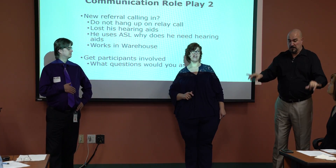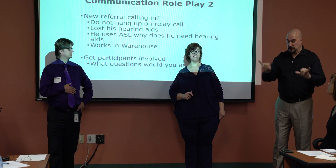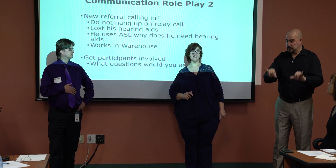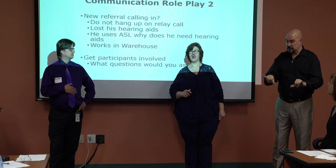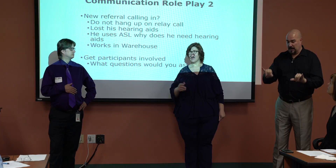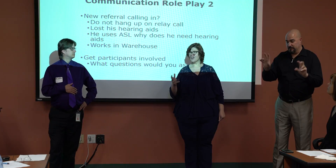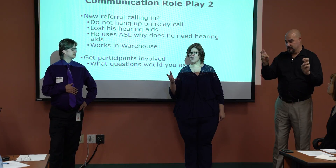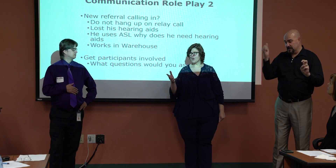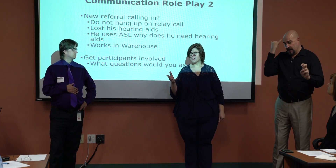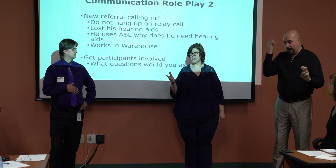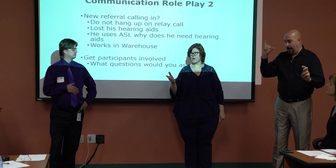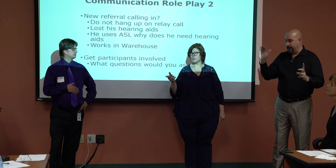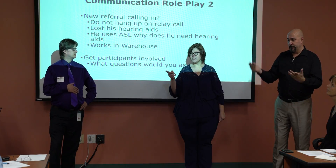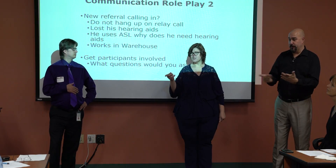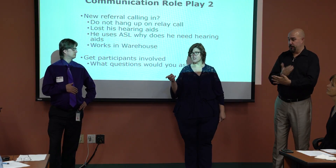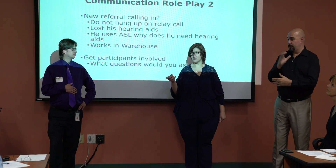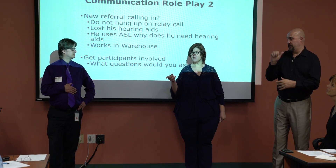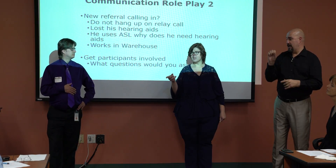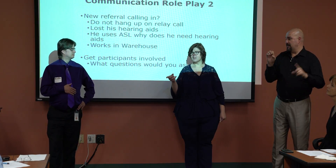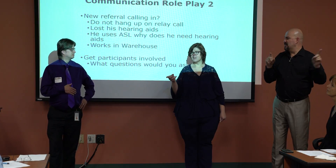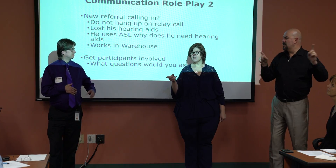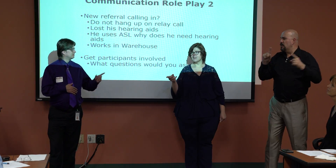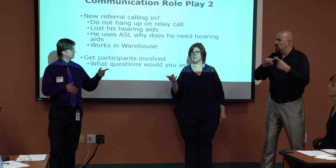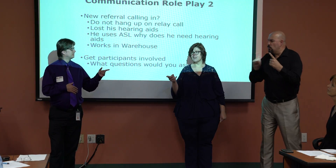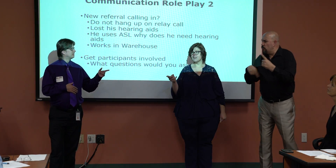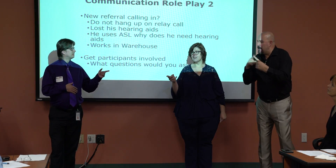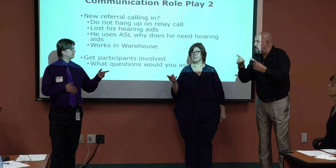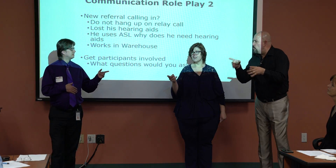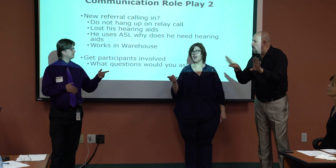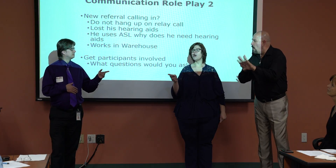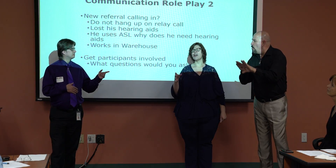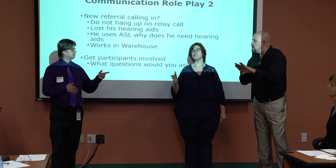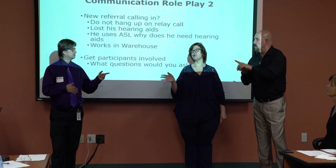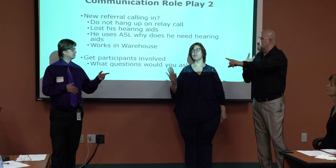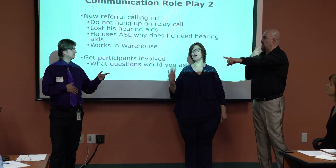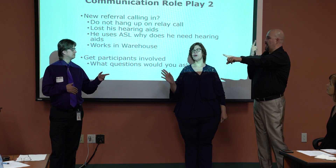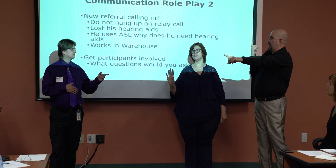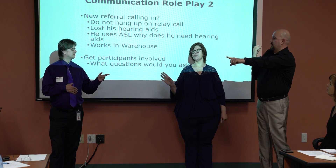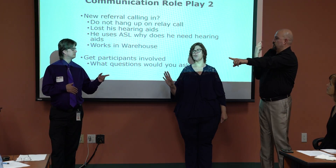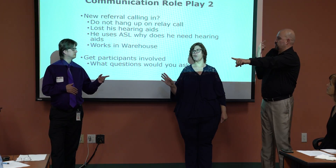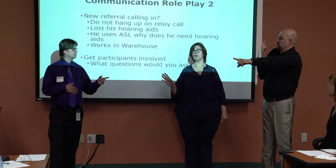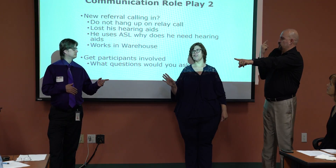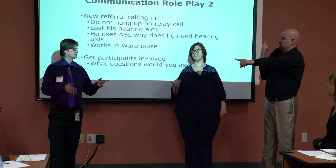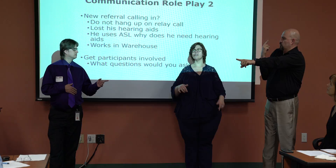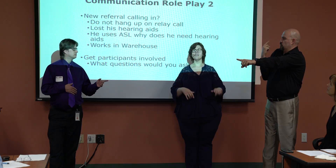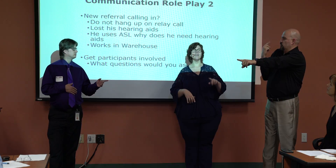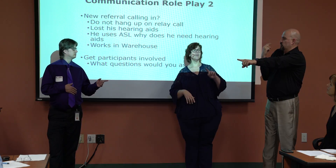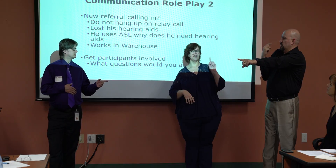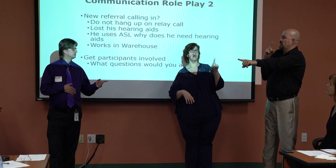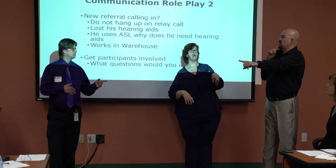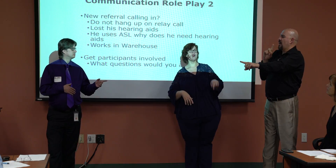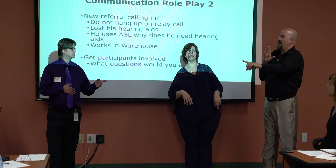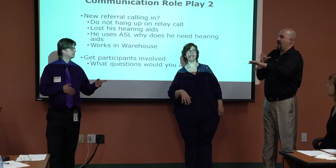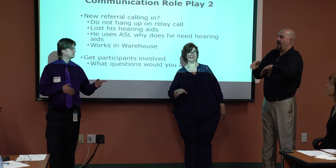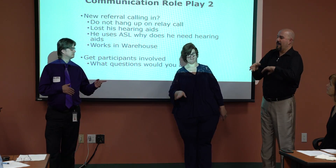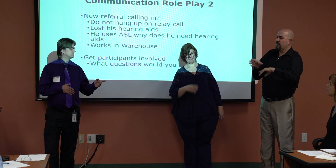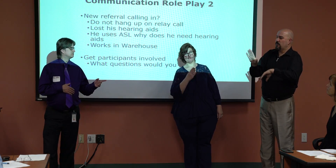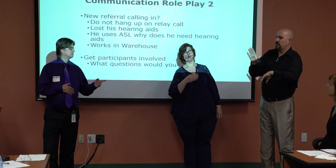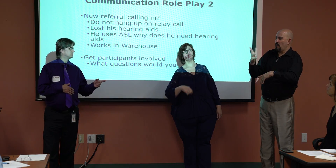a new case. How long ago did you close it? It was like last year. Okay, so not post-employment Yeah. then? No,